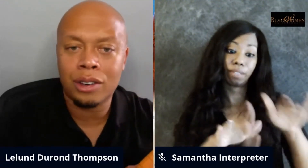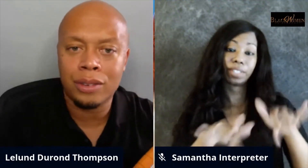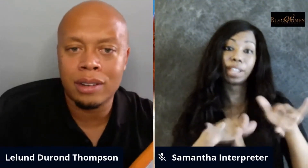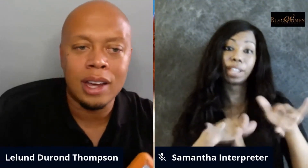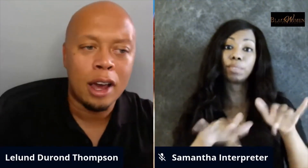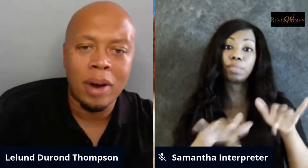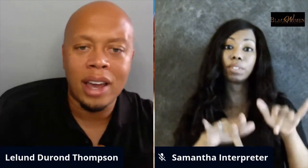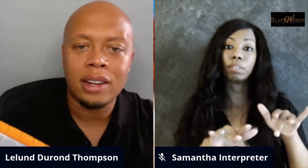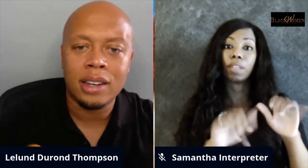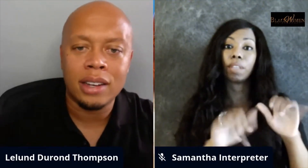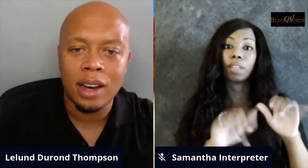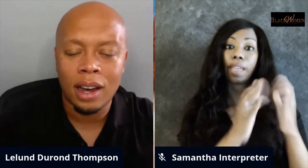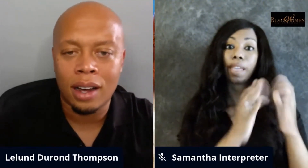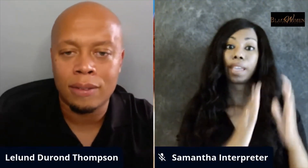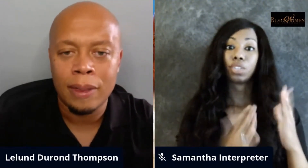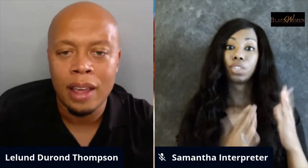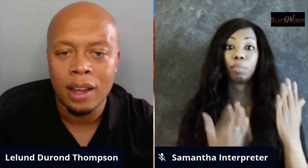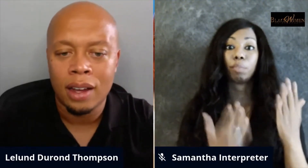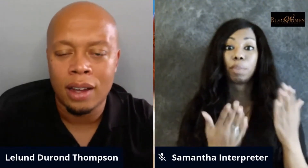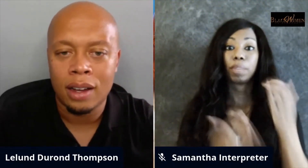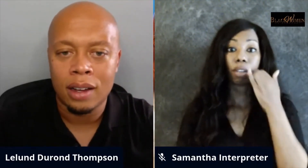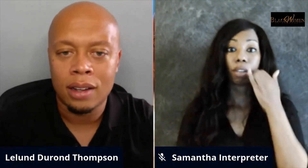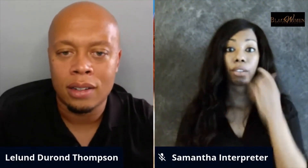could call you and might need